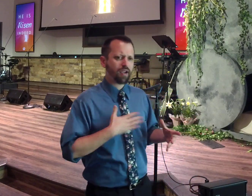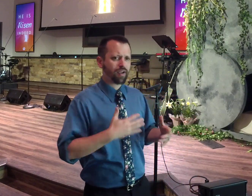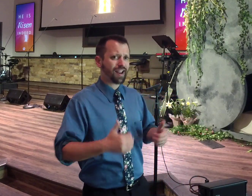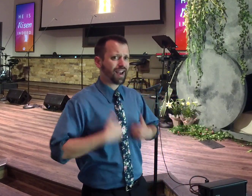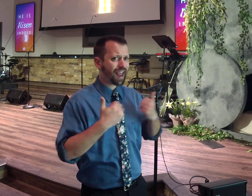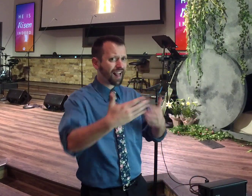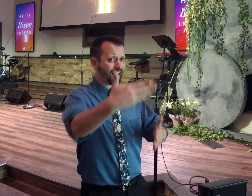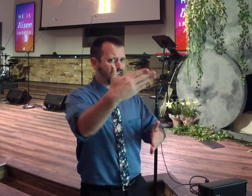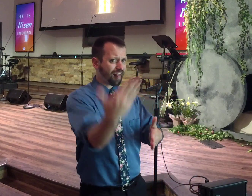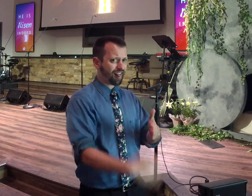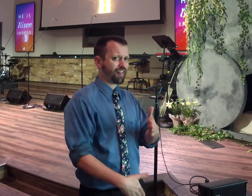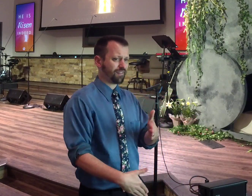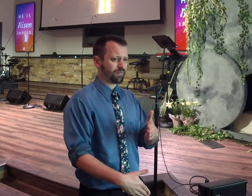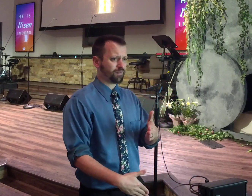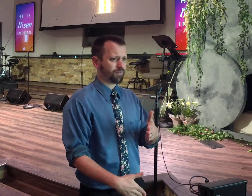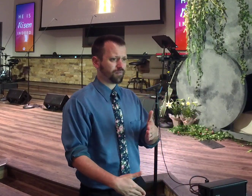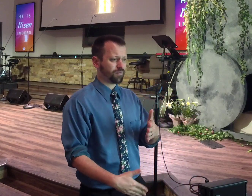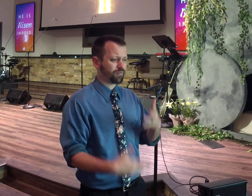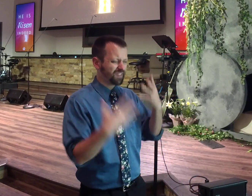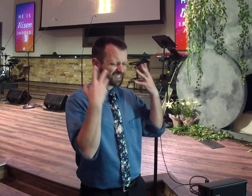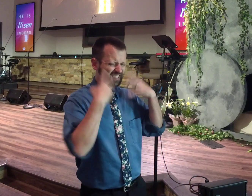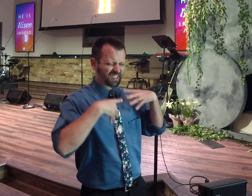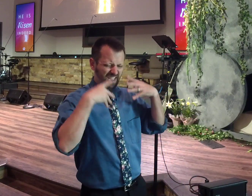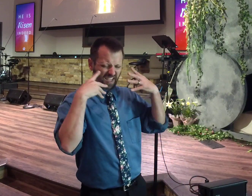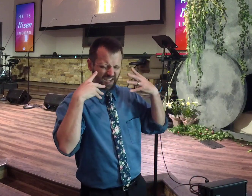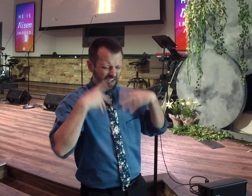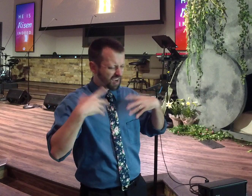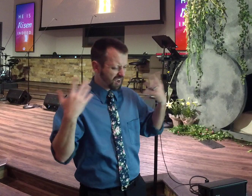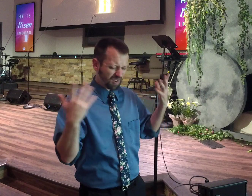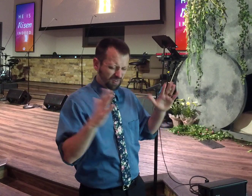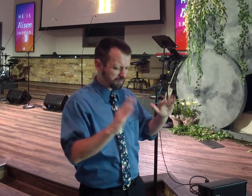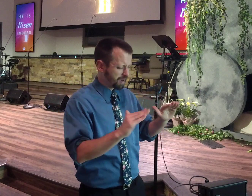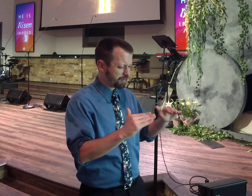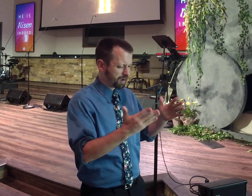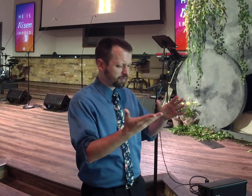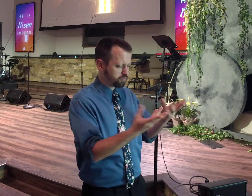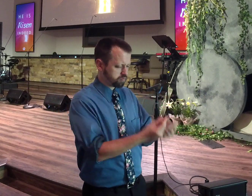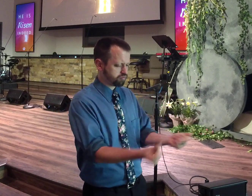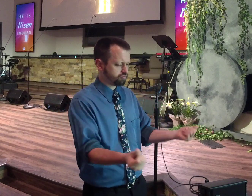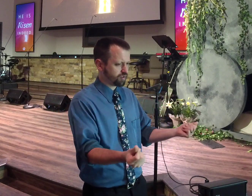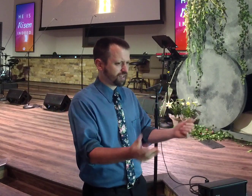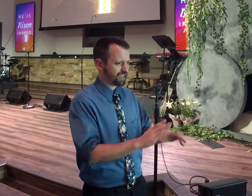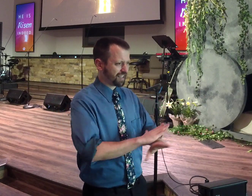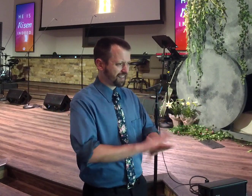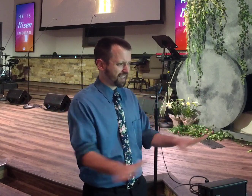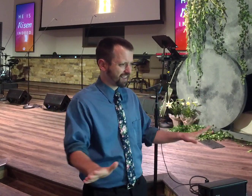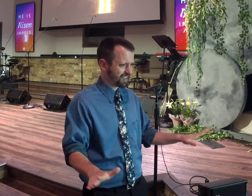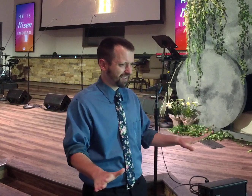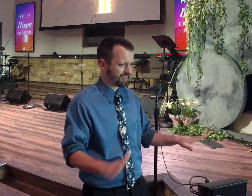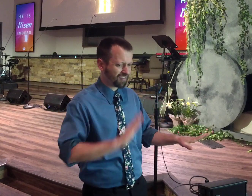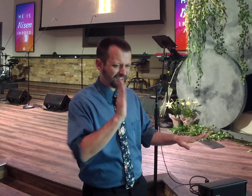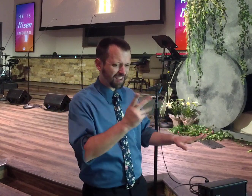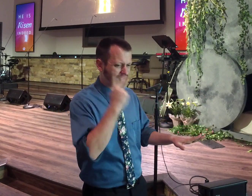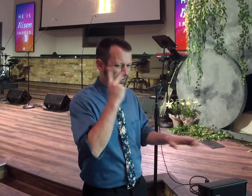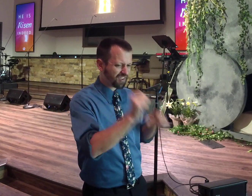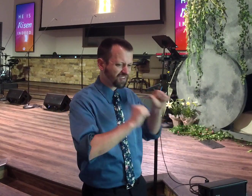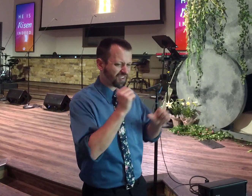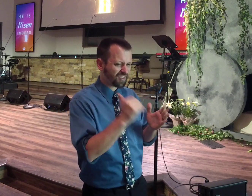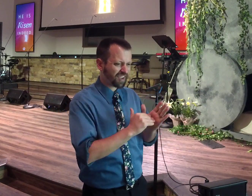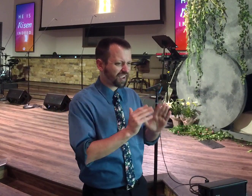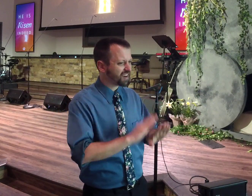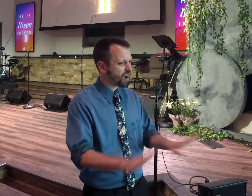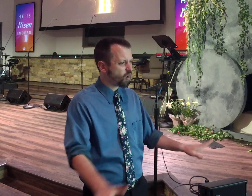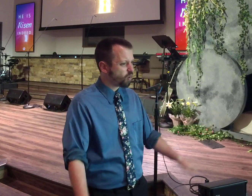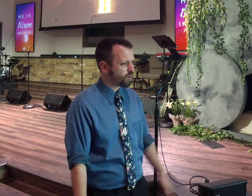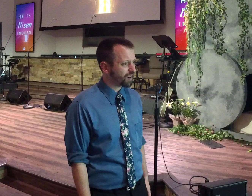end in a veil of tears and we just say goodbye and we don't ever have a chance to see each other ever again. I'm